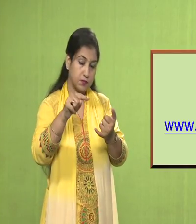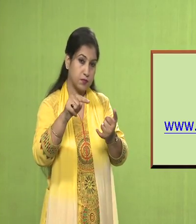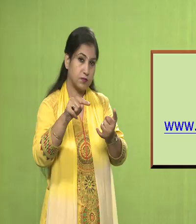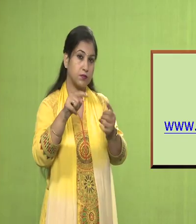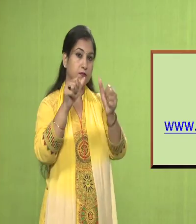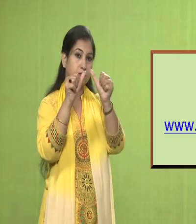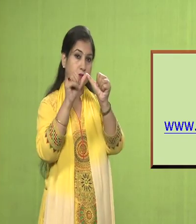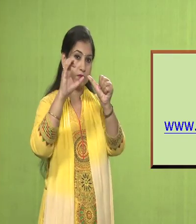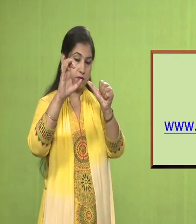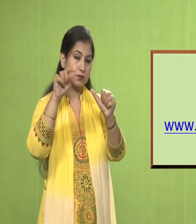www.nios.ac.in.